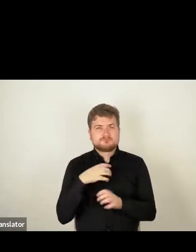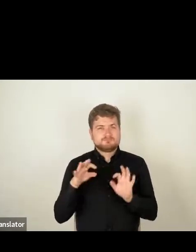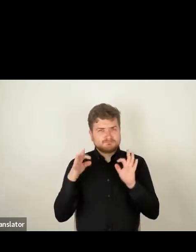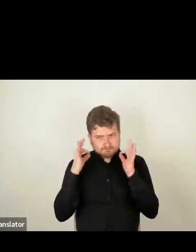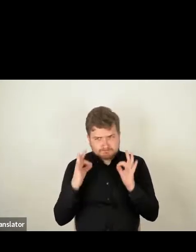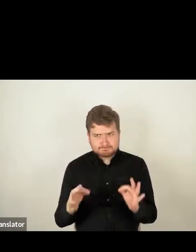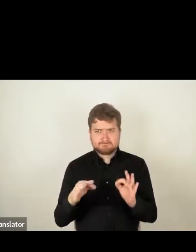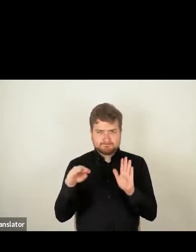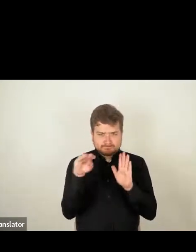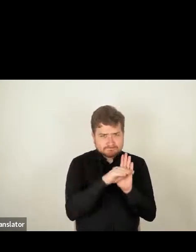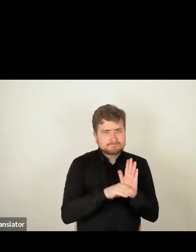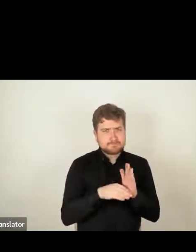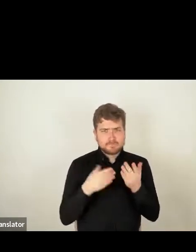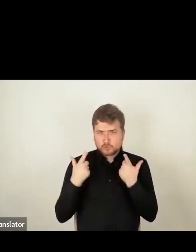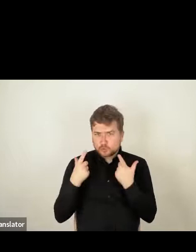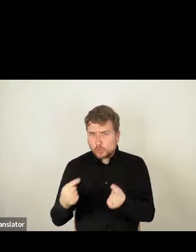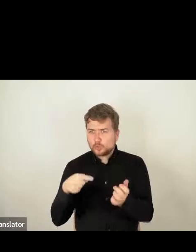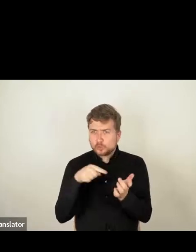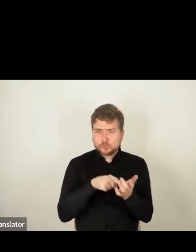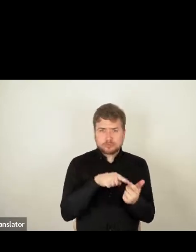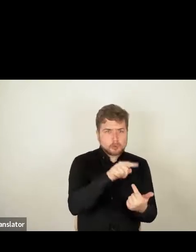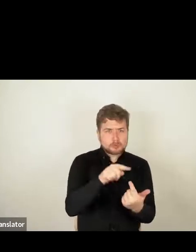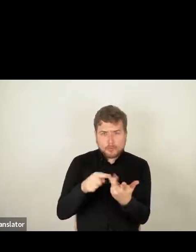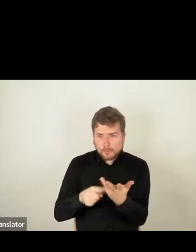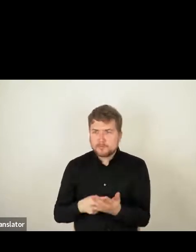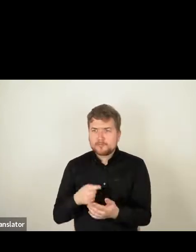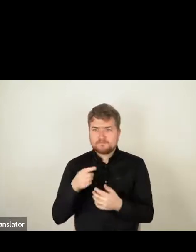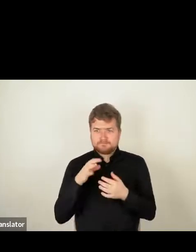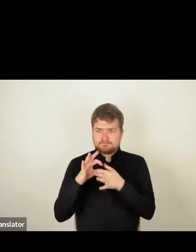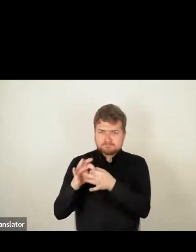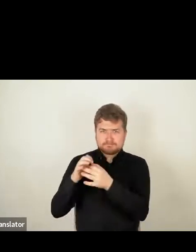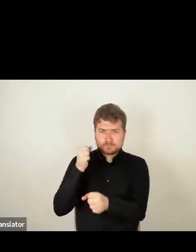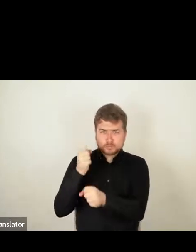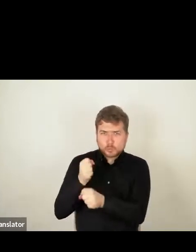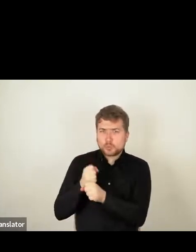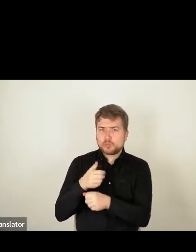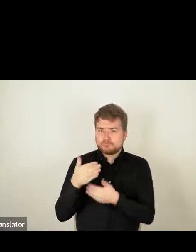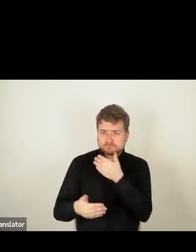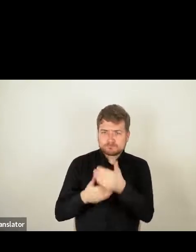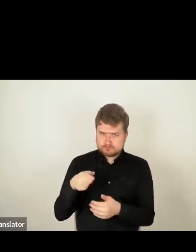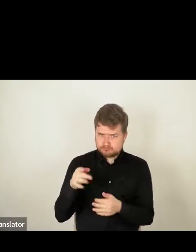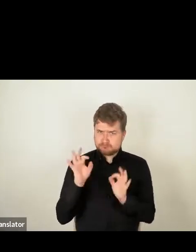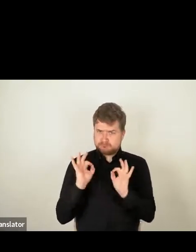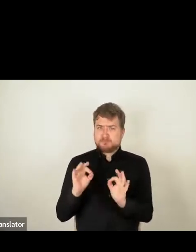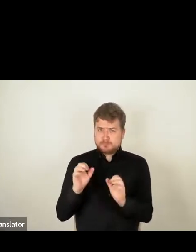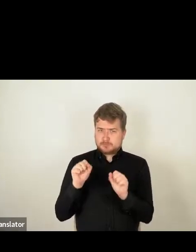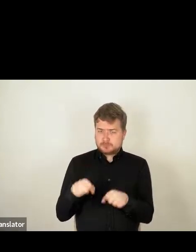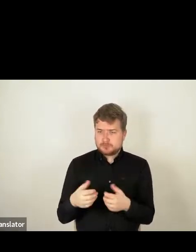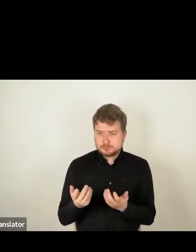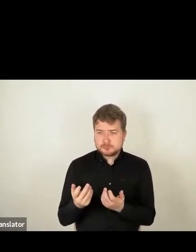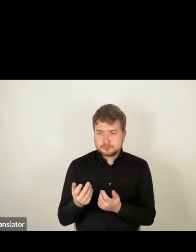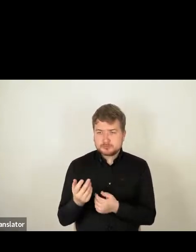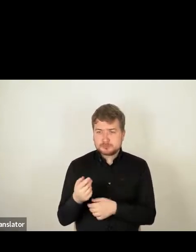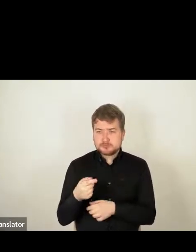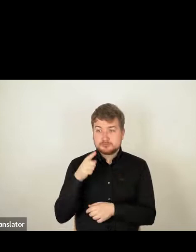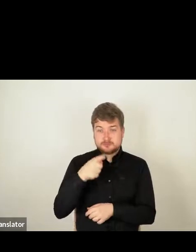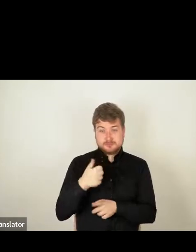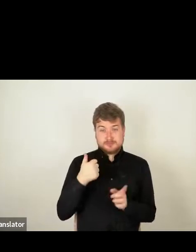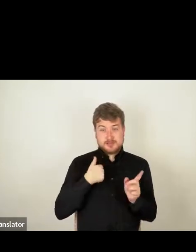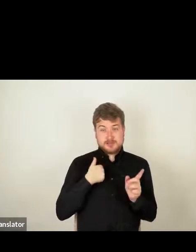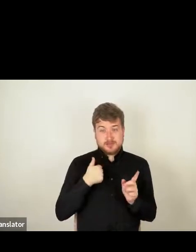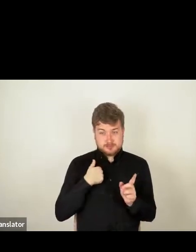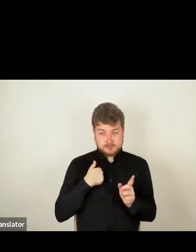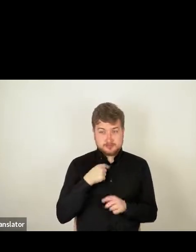is talking about looks like it has teeth. In Canada, when I was a minister, one of the first things we did in 1996 was